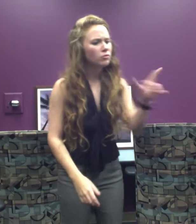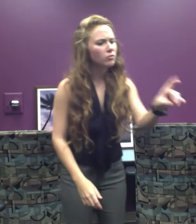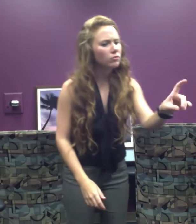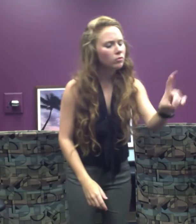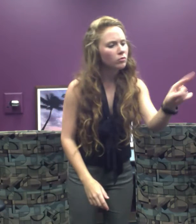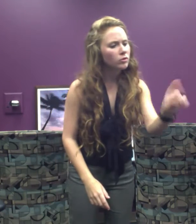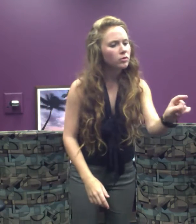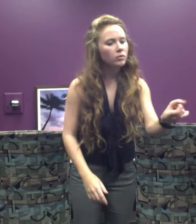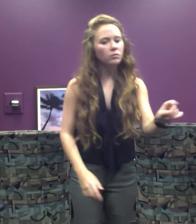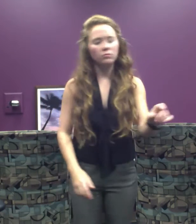This one is